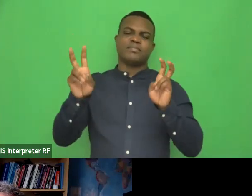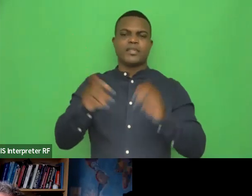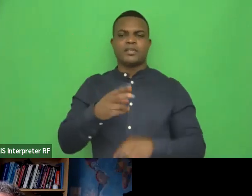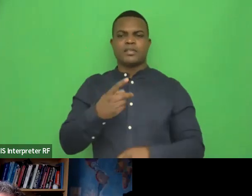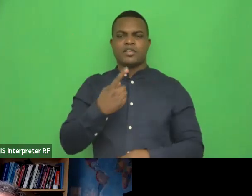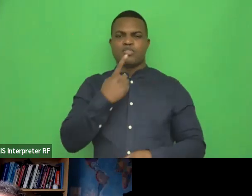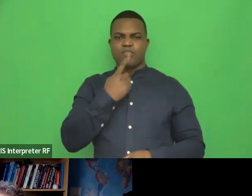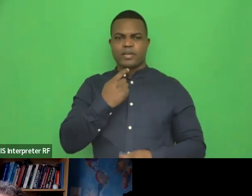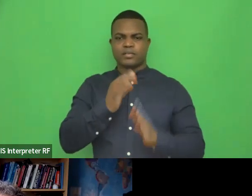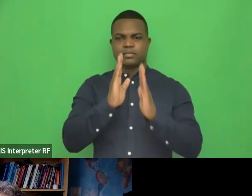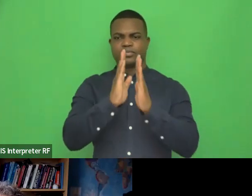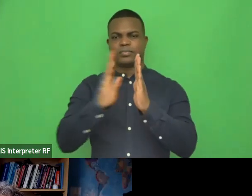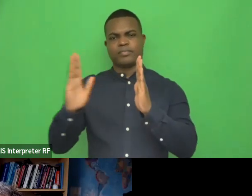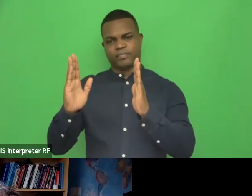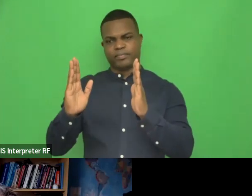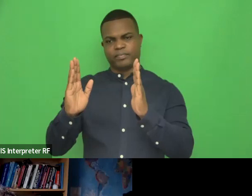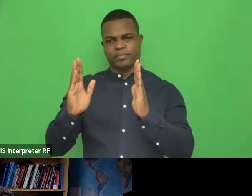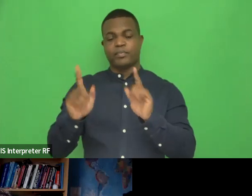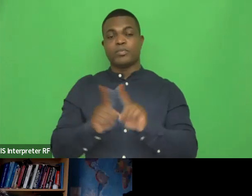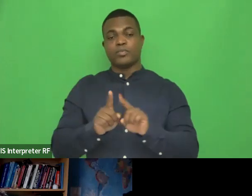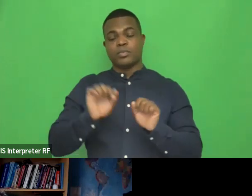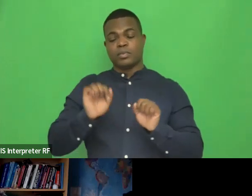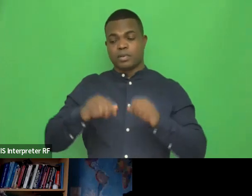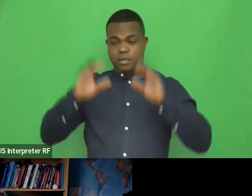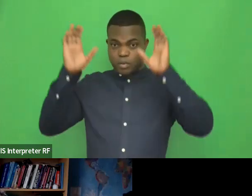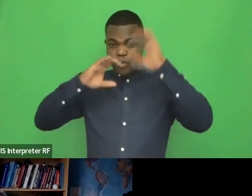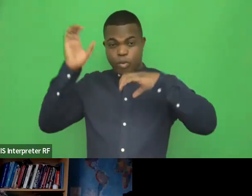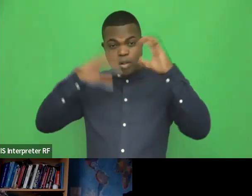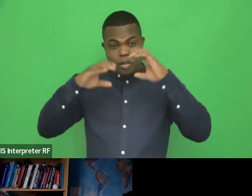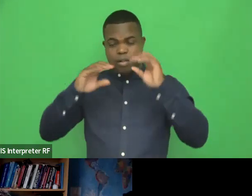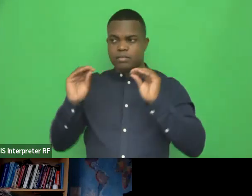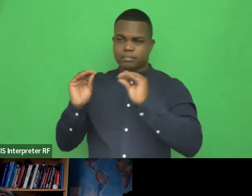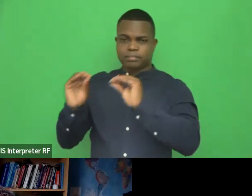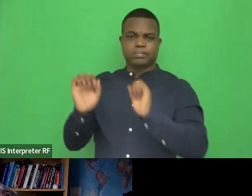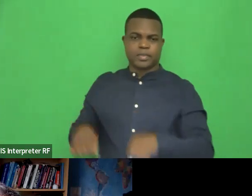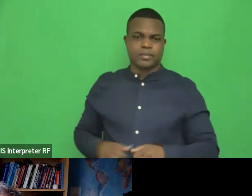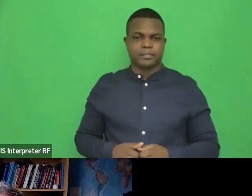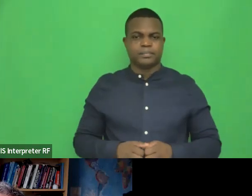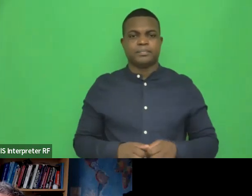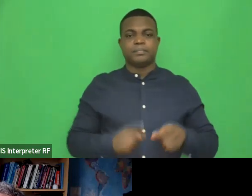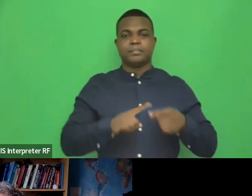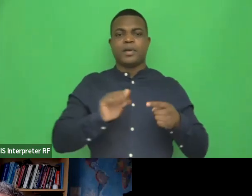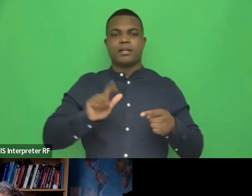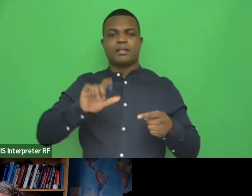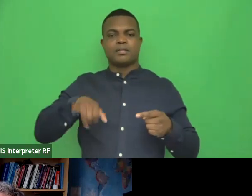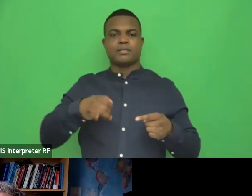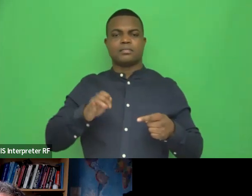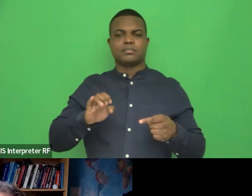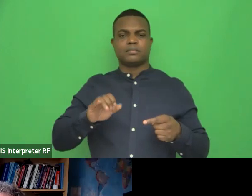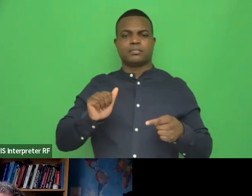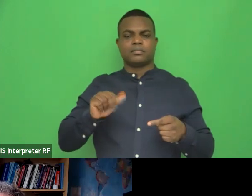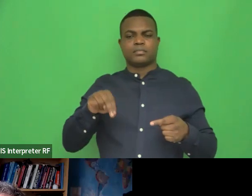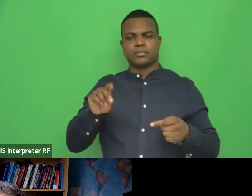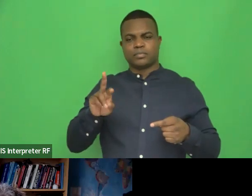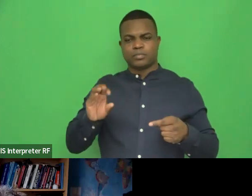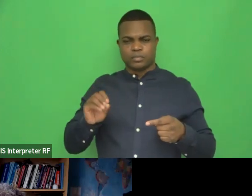I see that Pietro was sharing on the chat that you can export into EPUB